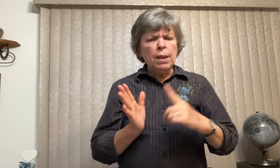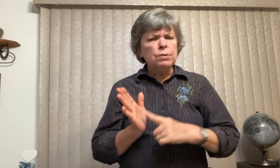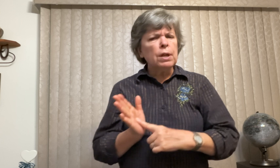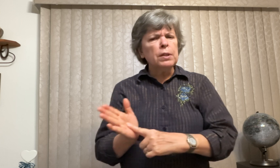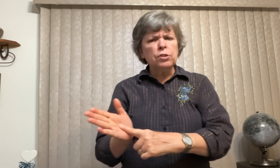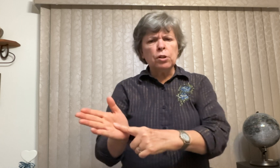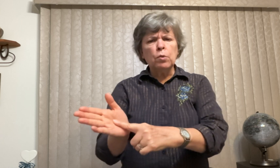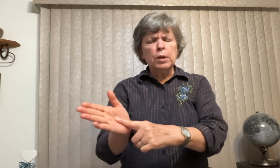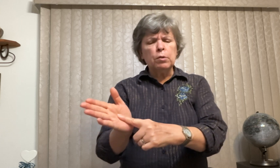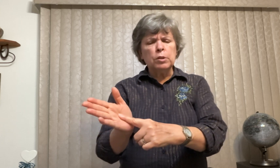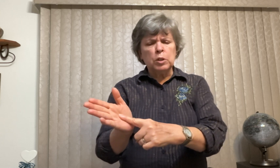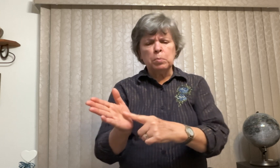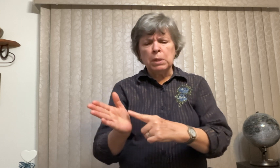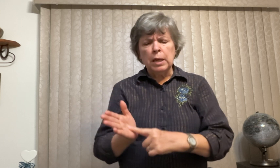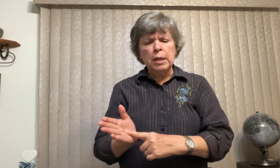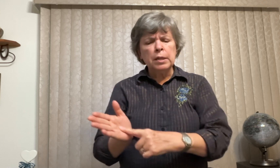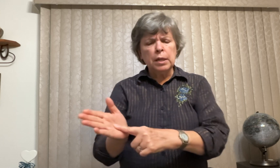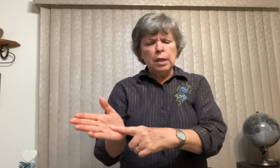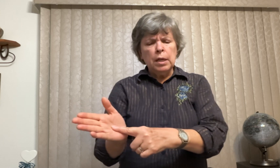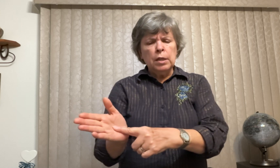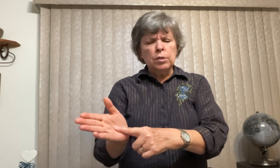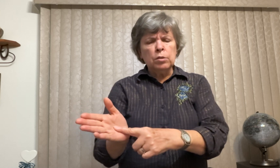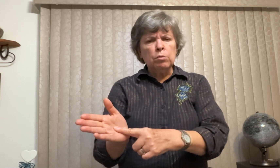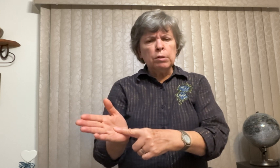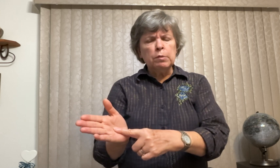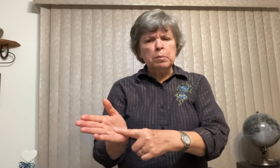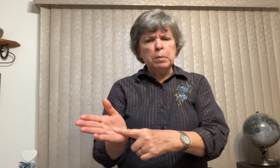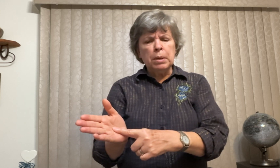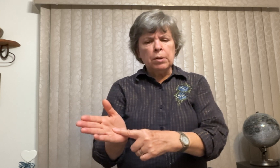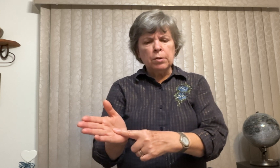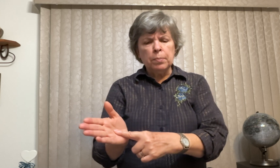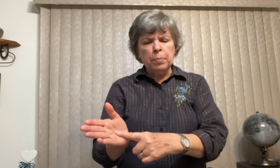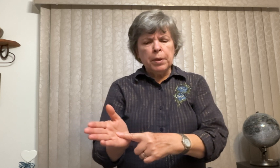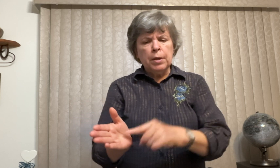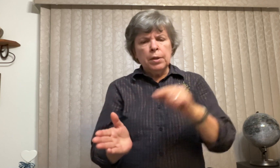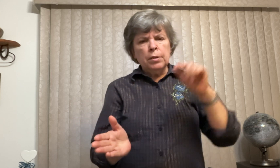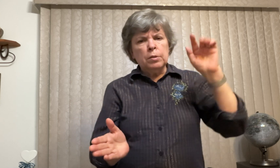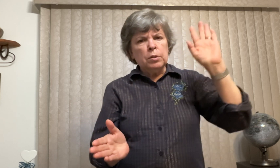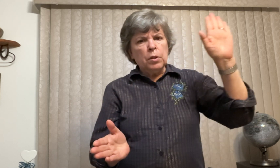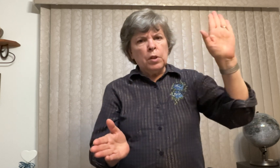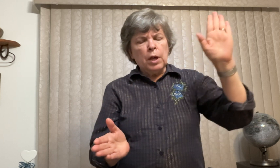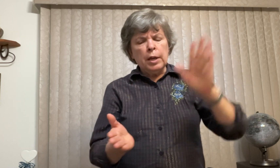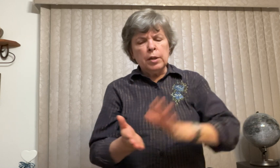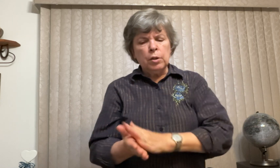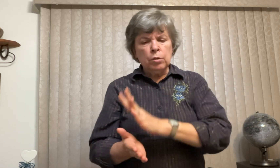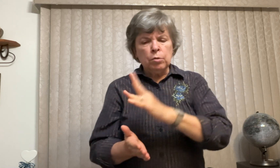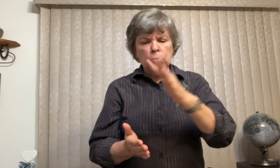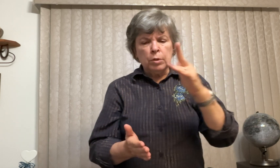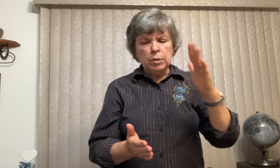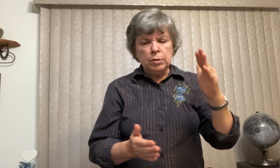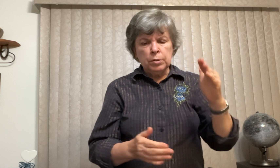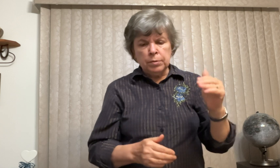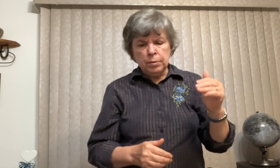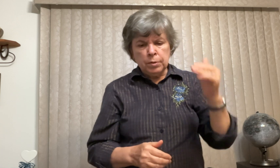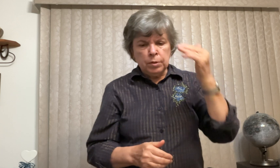I think showing or displaying his glory would be better. Thy glories